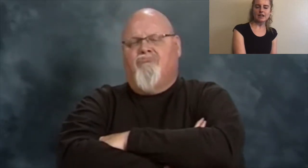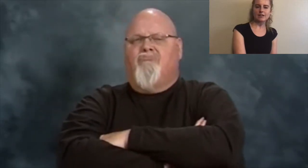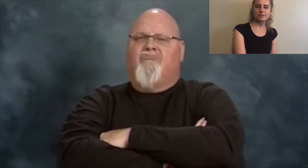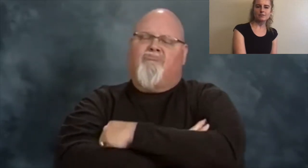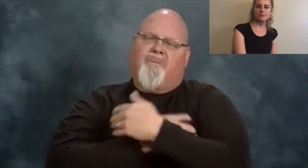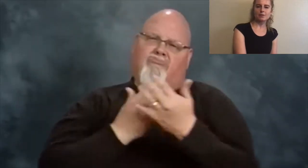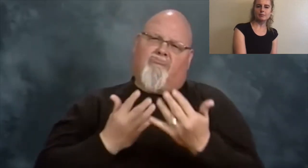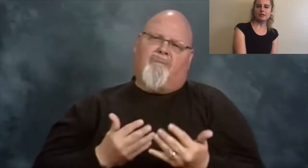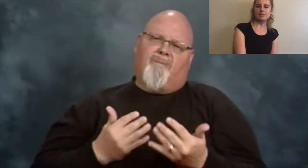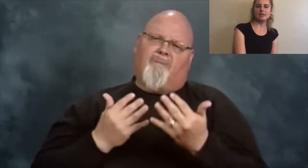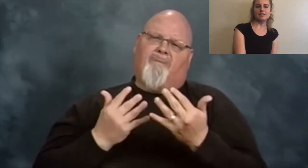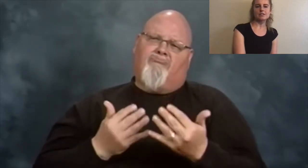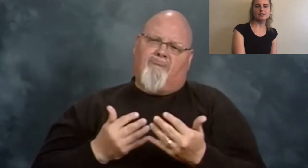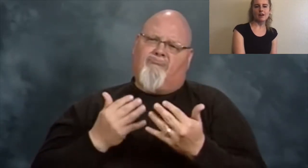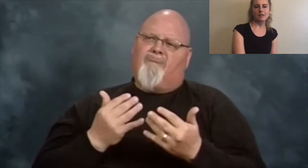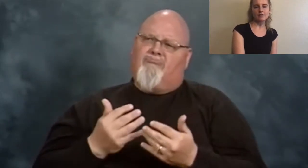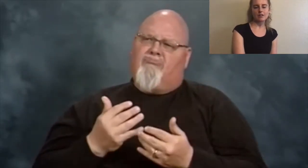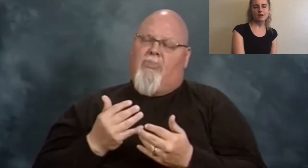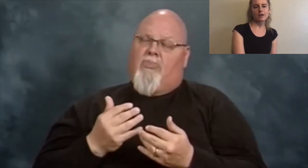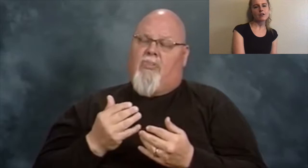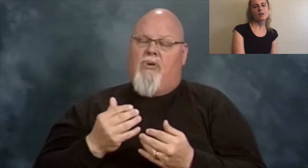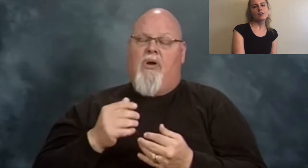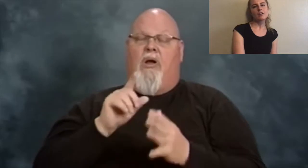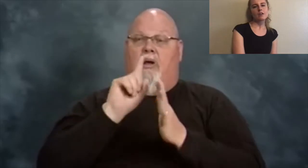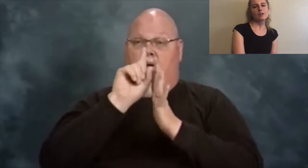of completed tests got thicker.